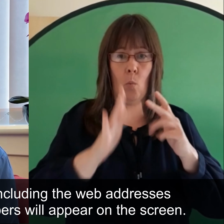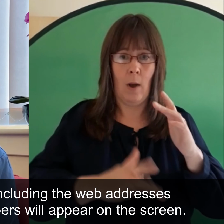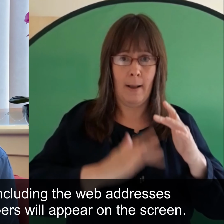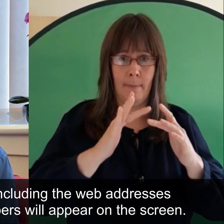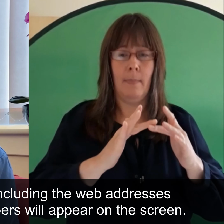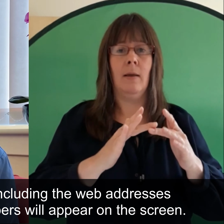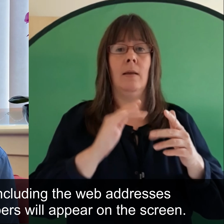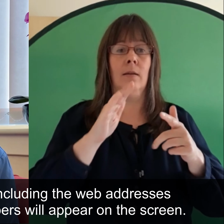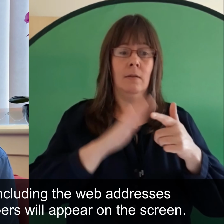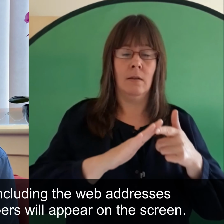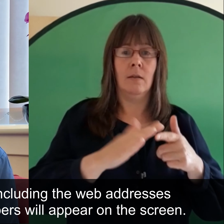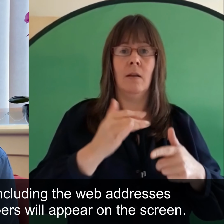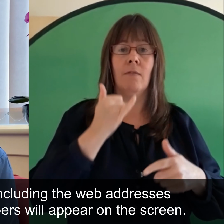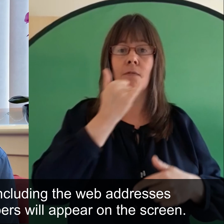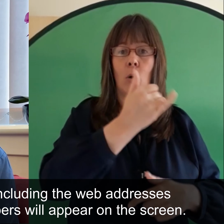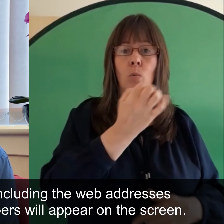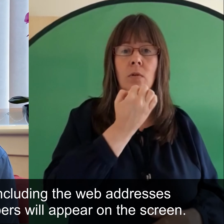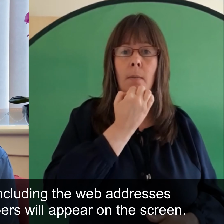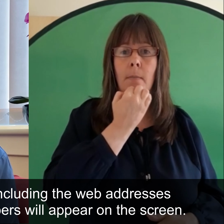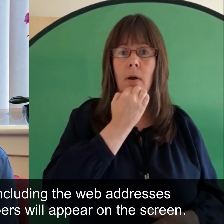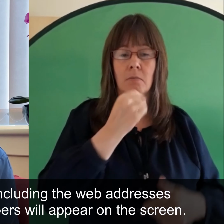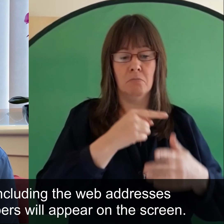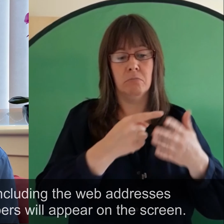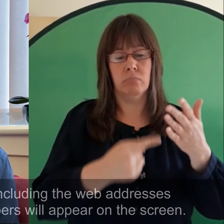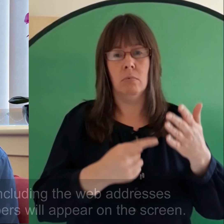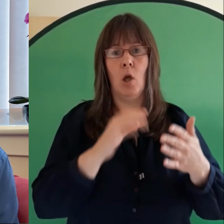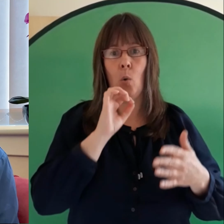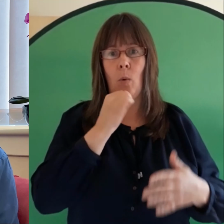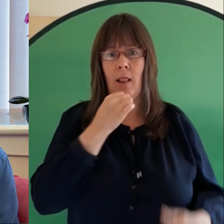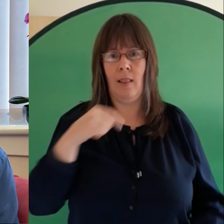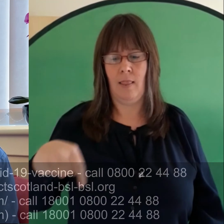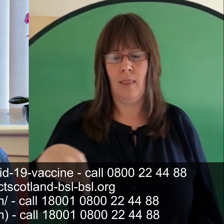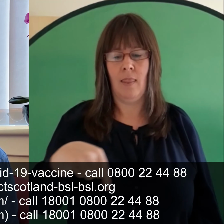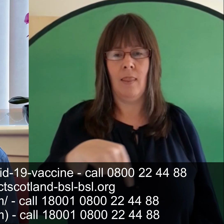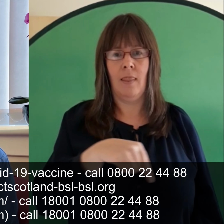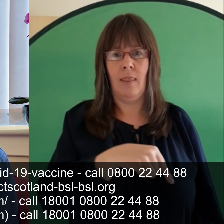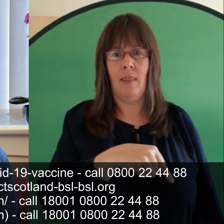the web addresses and telephone numbers will appear on the screen.